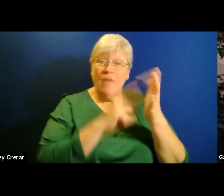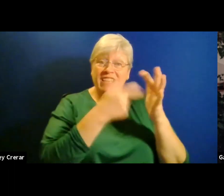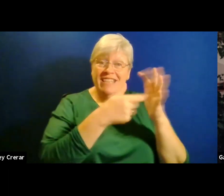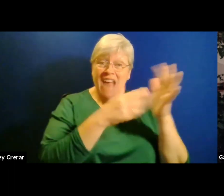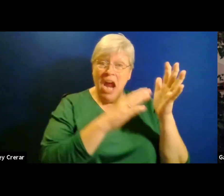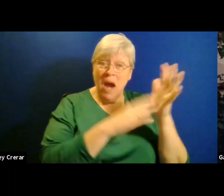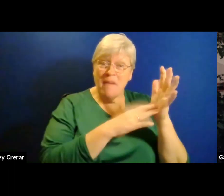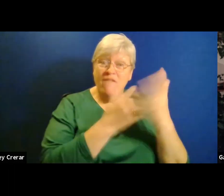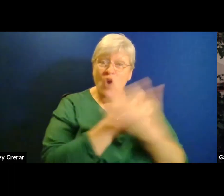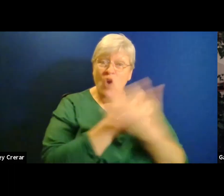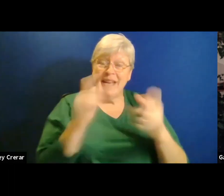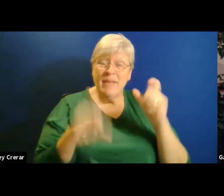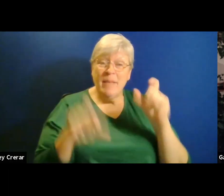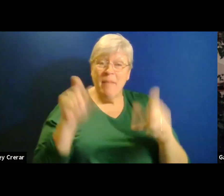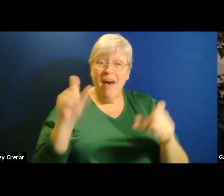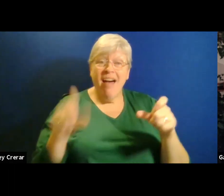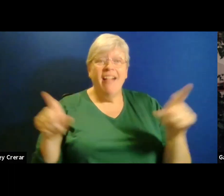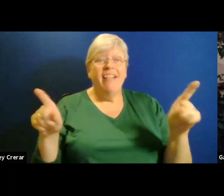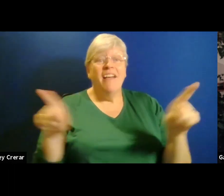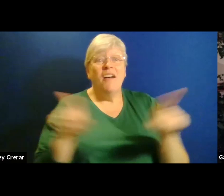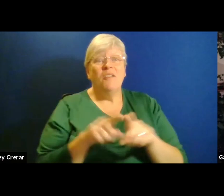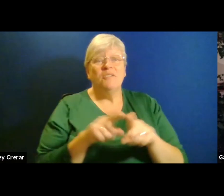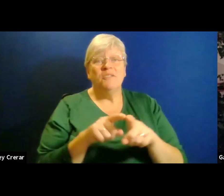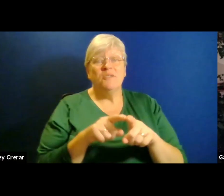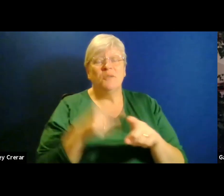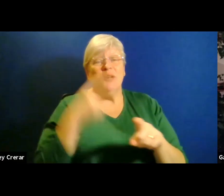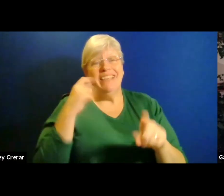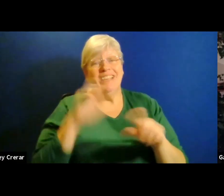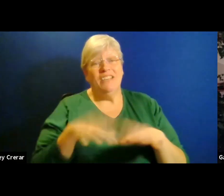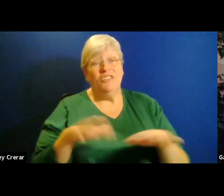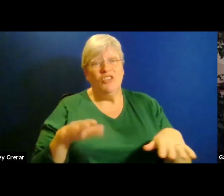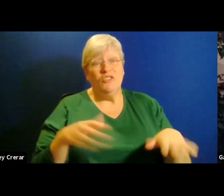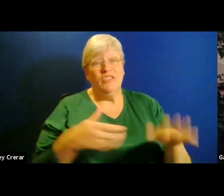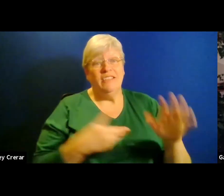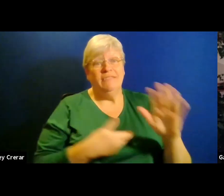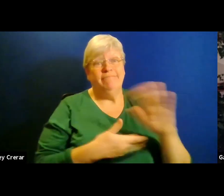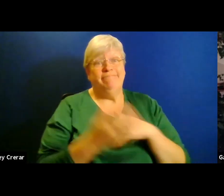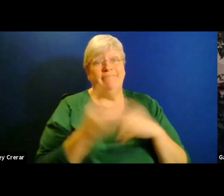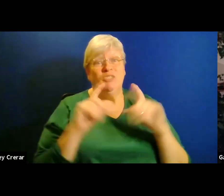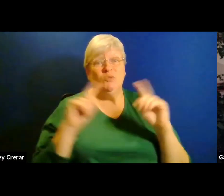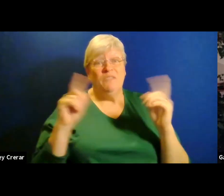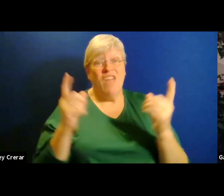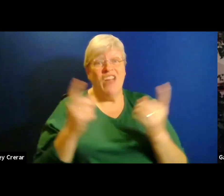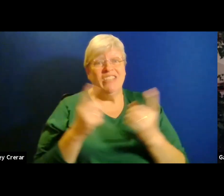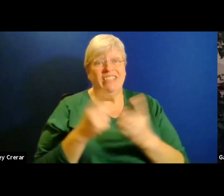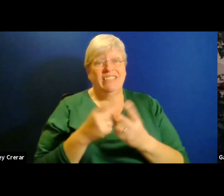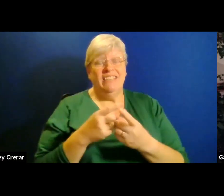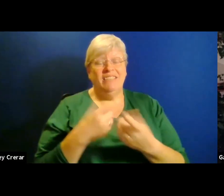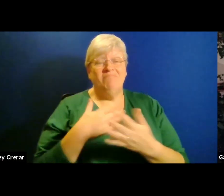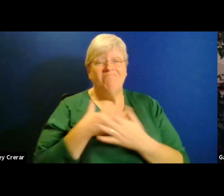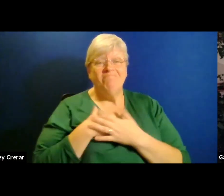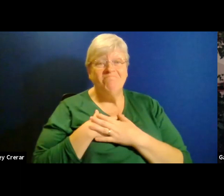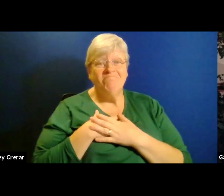And for many people, sending their young ones, as I've sent my daughter off to university, it's a time of